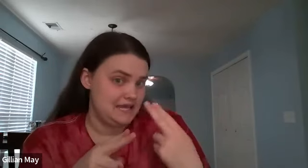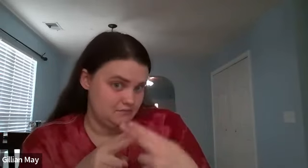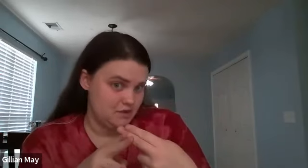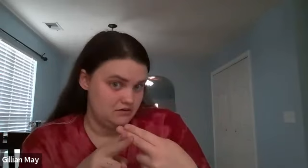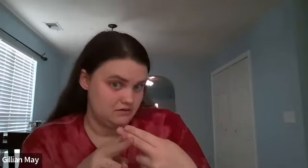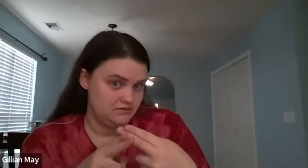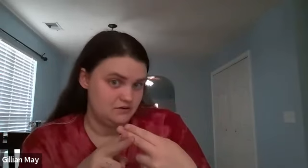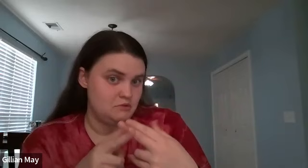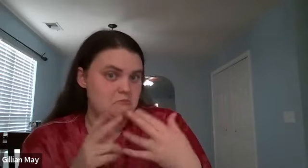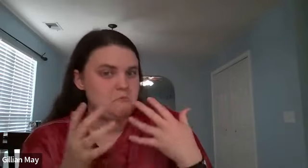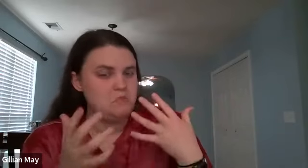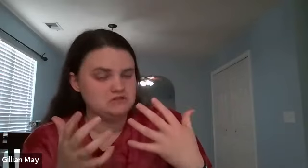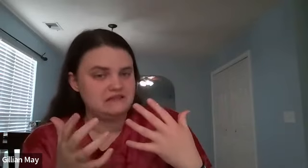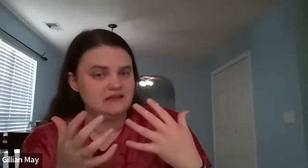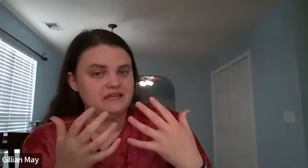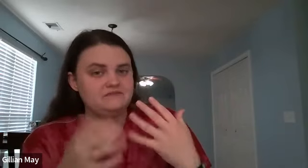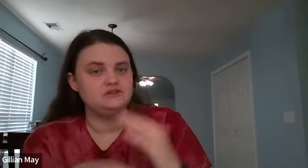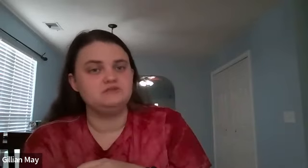name, most likely if they're doing,